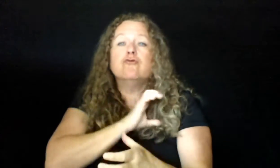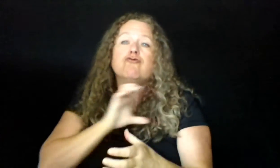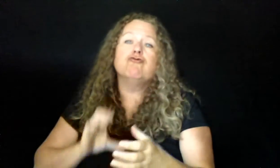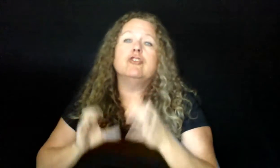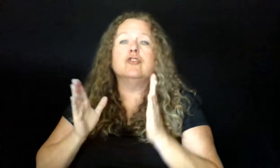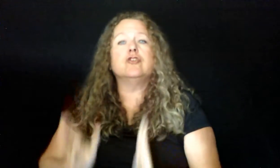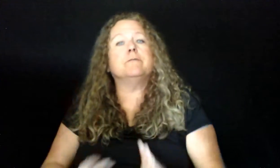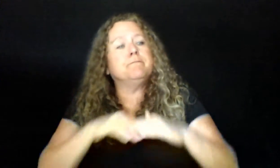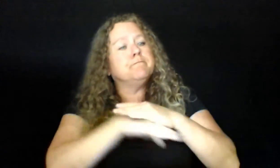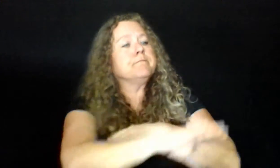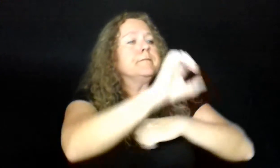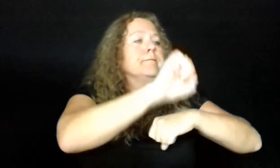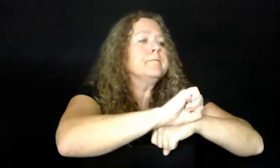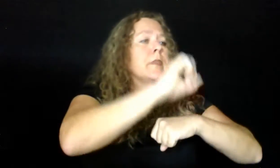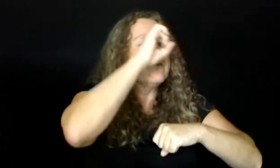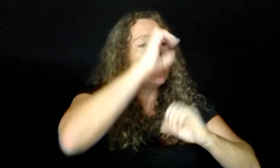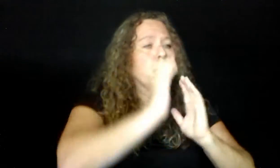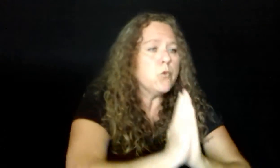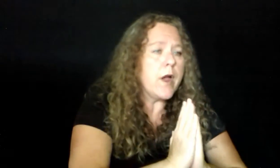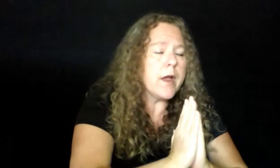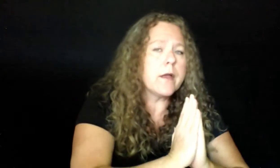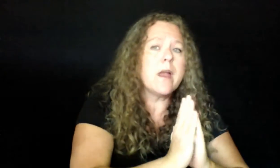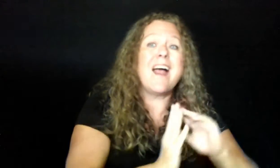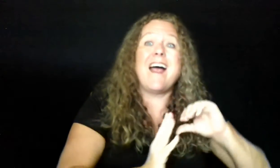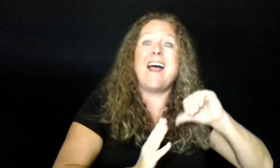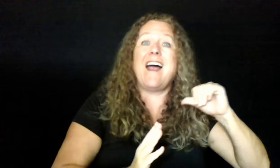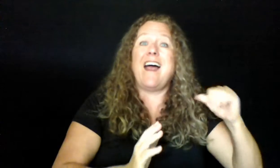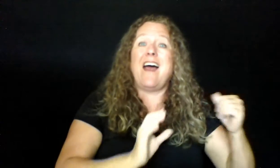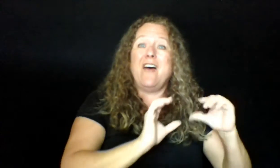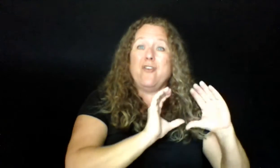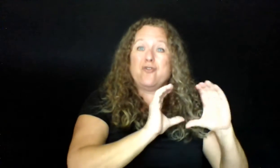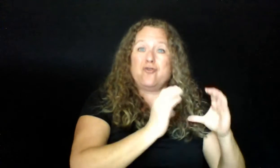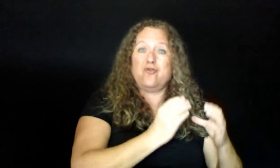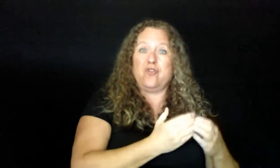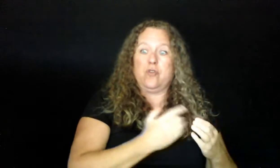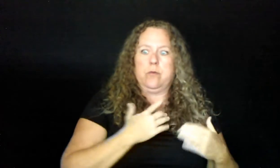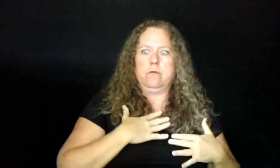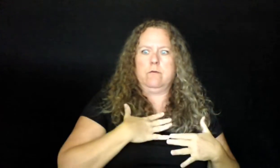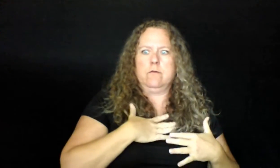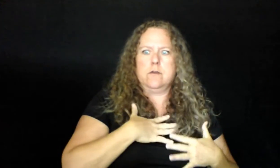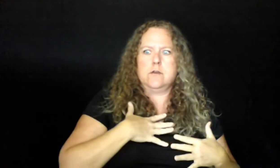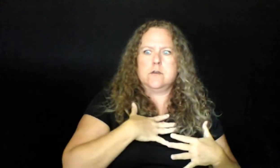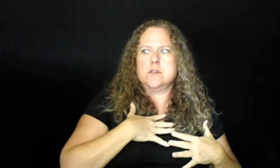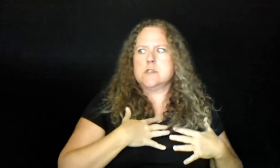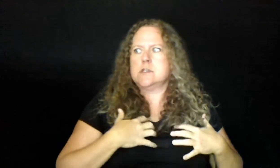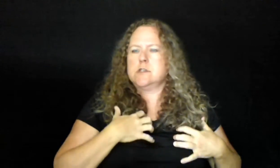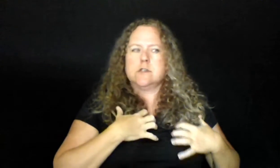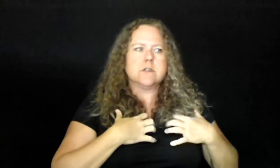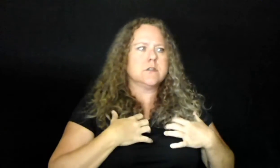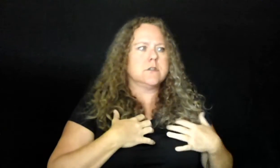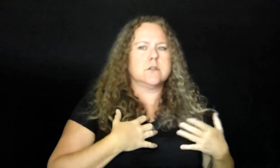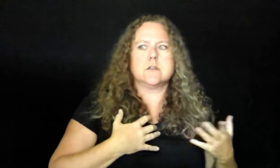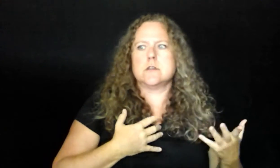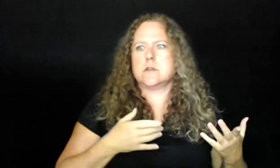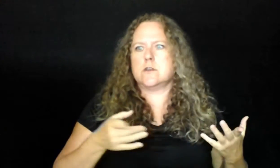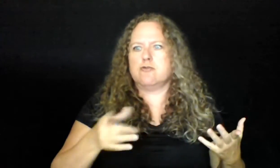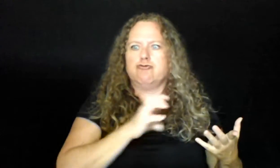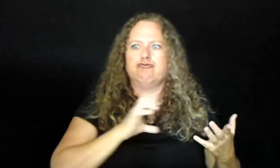pray. And another group of people would say, because this fear existed, this anxiousness that the Christians might jeopardize